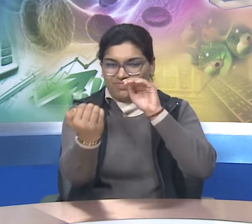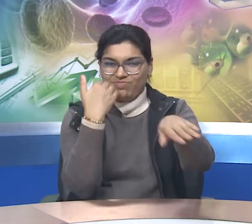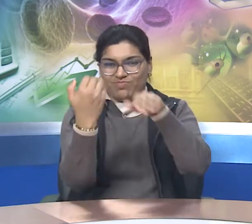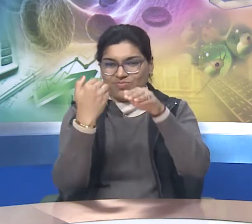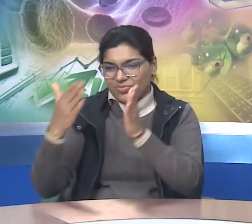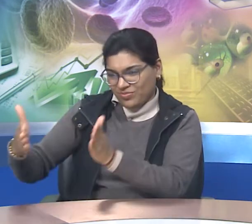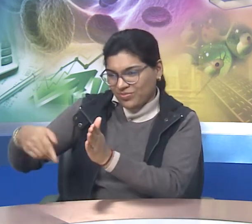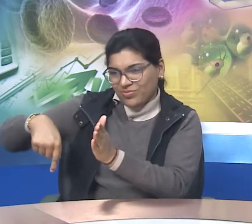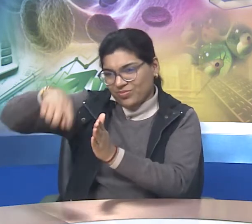in